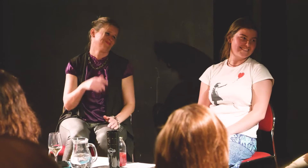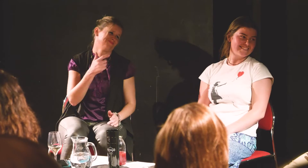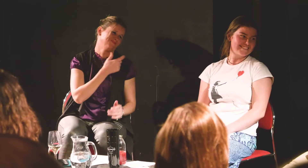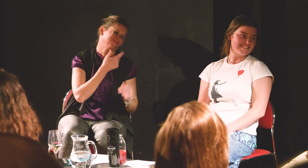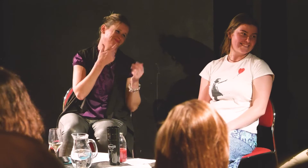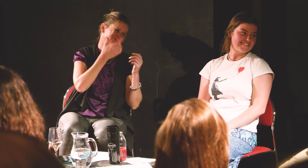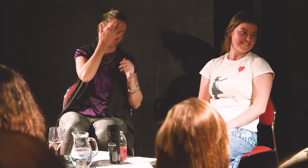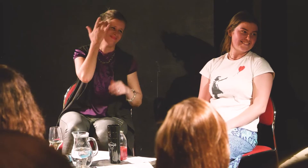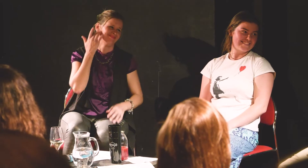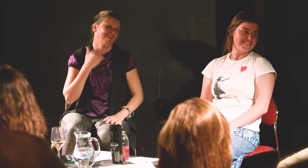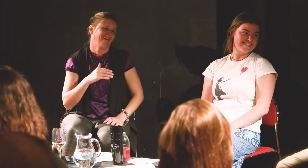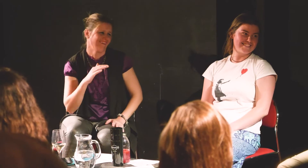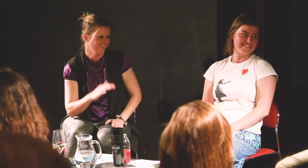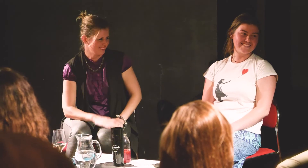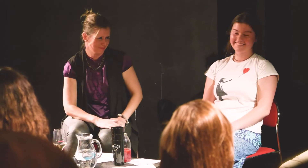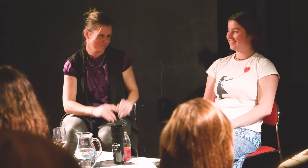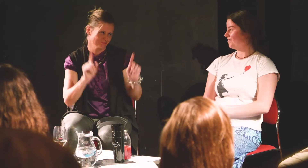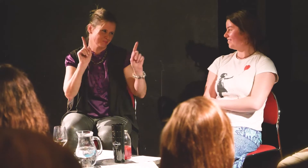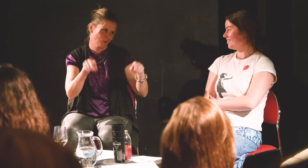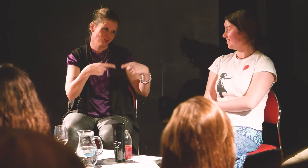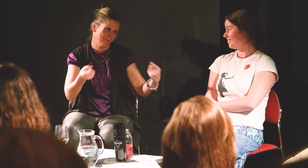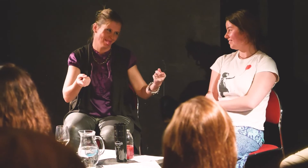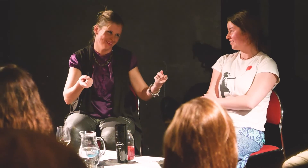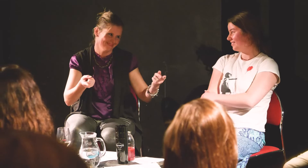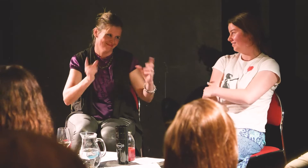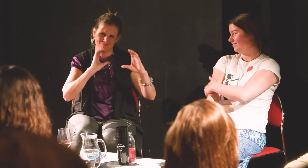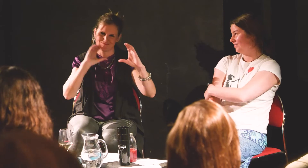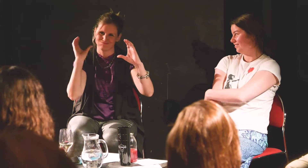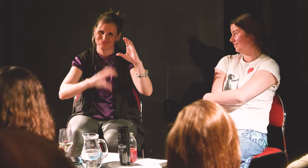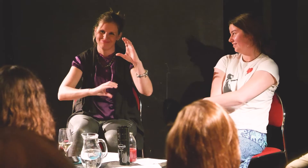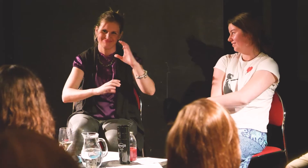I'm just like, no. God. That's impossible.